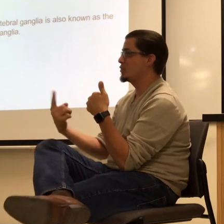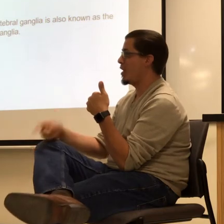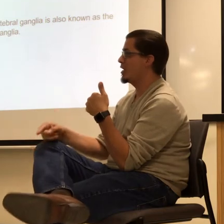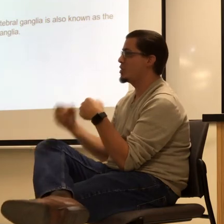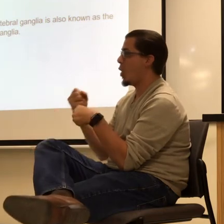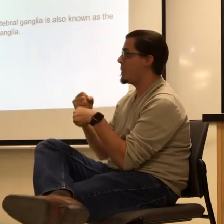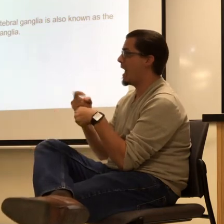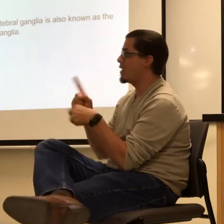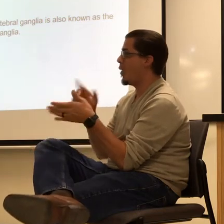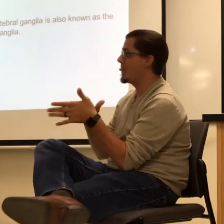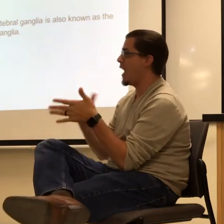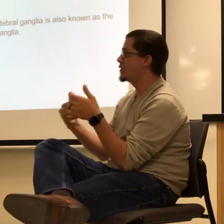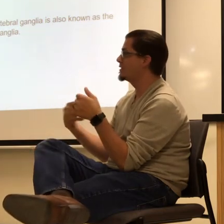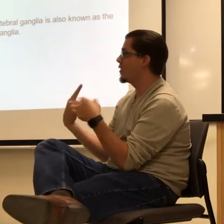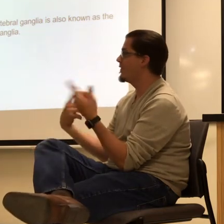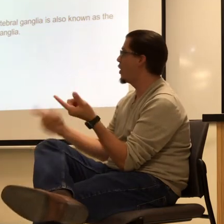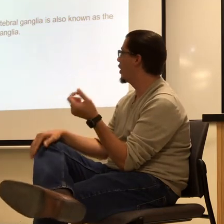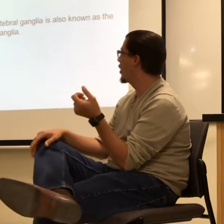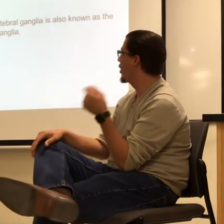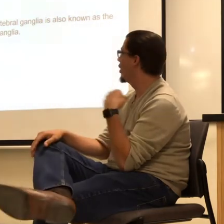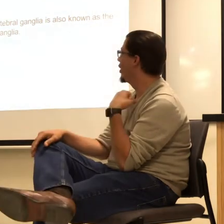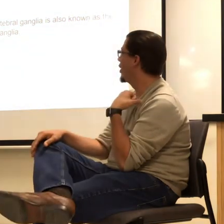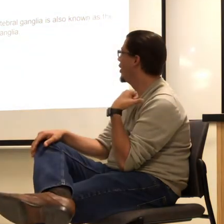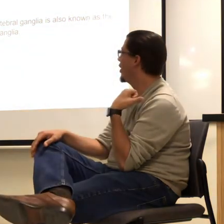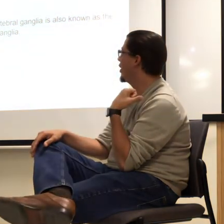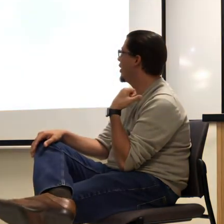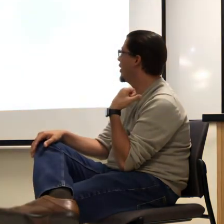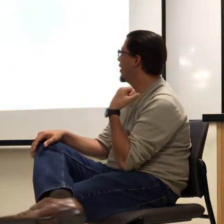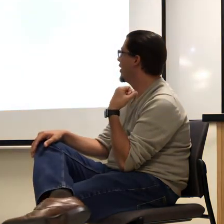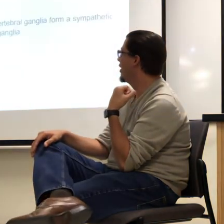note, but you have to know that term. True.